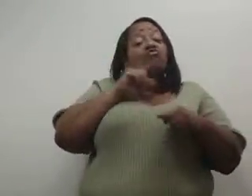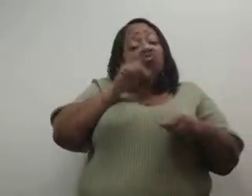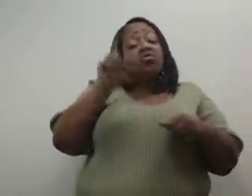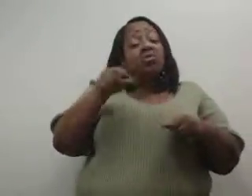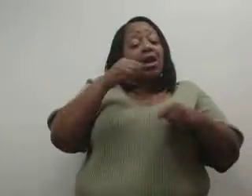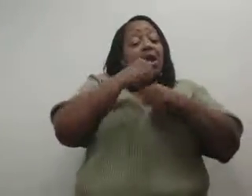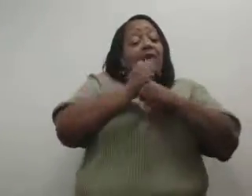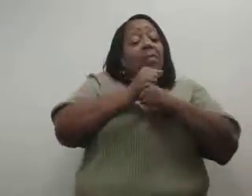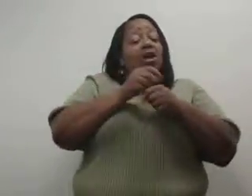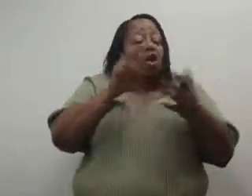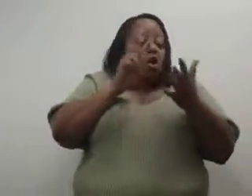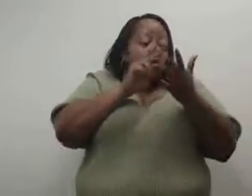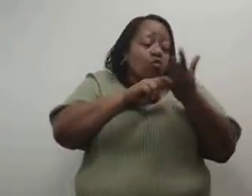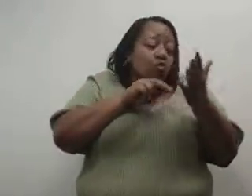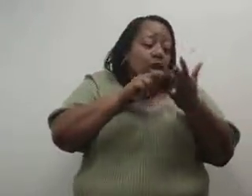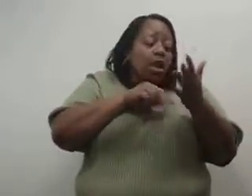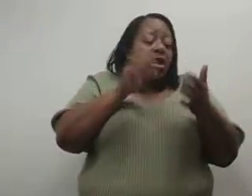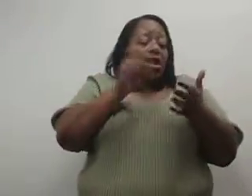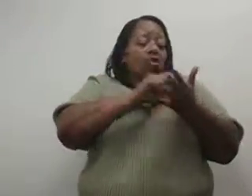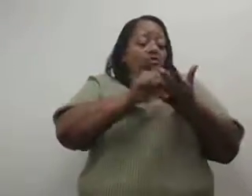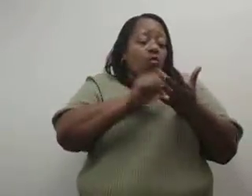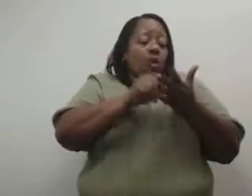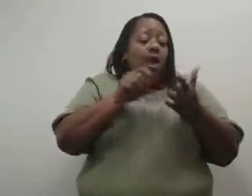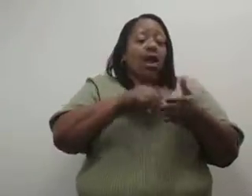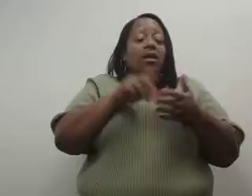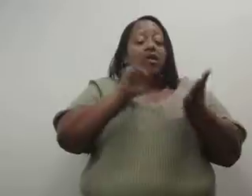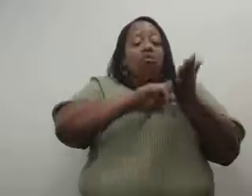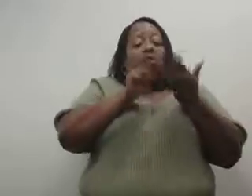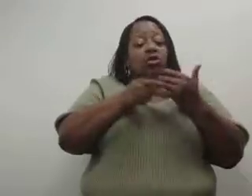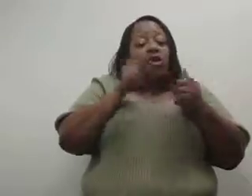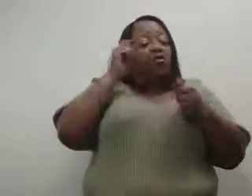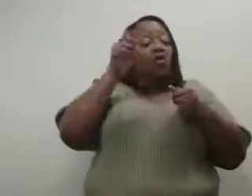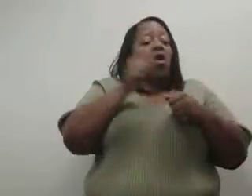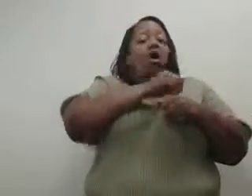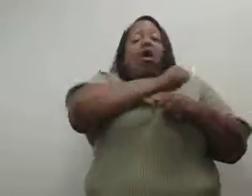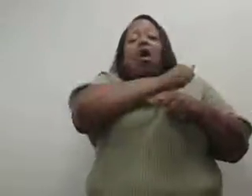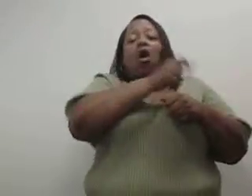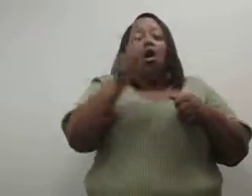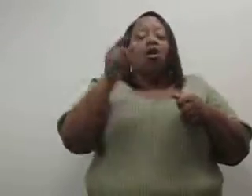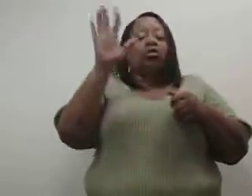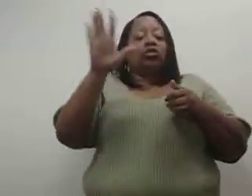some content to what would otherwise be sort of vacuous English courses.